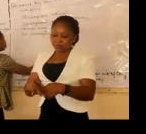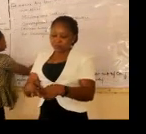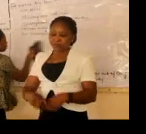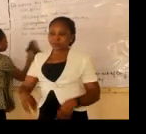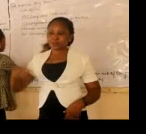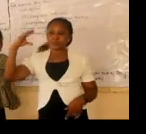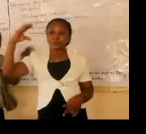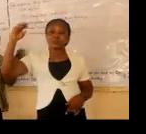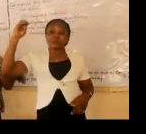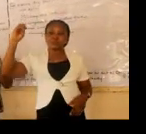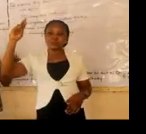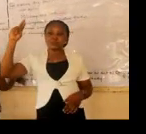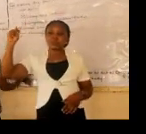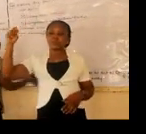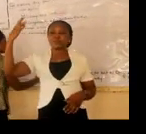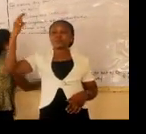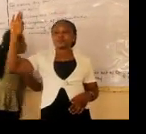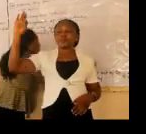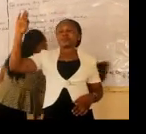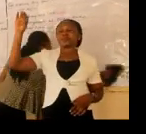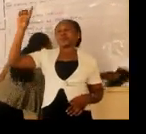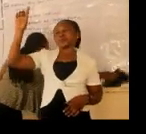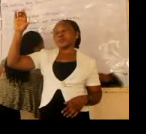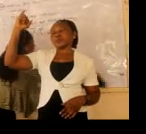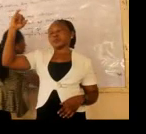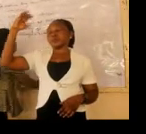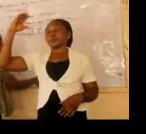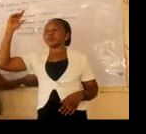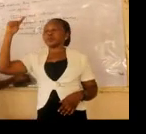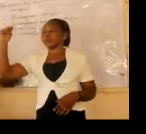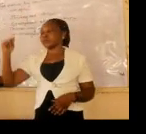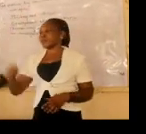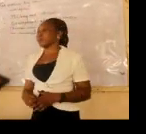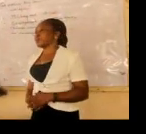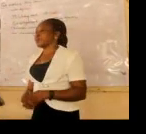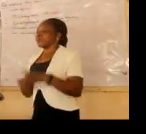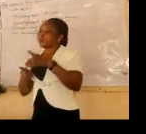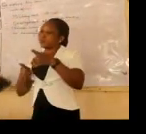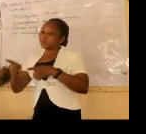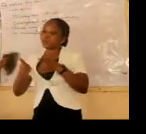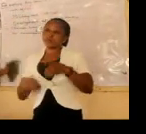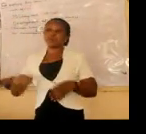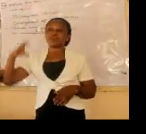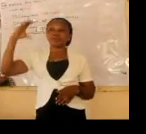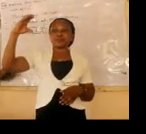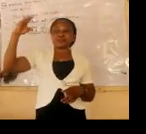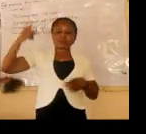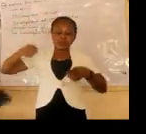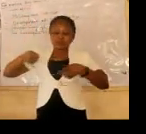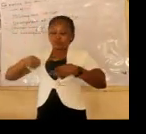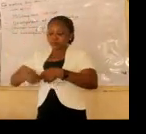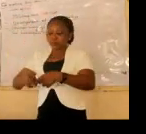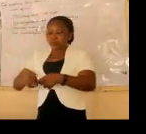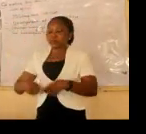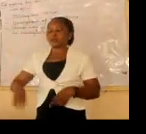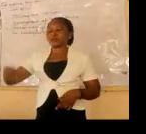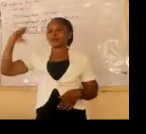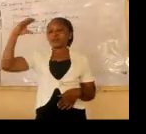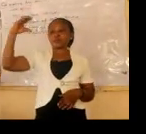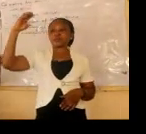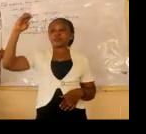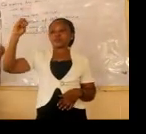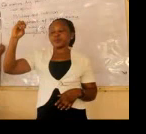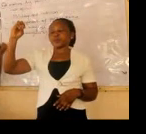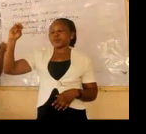This one is what? SS3 work. Define conflict. Number